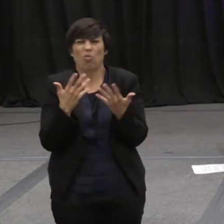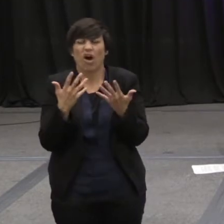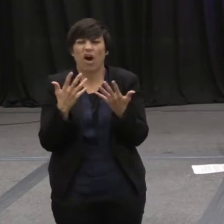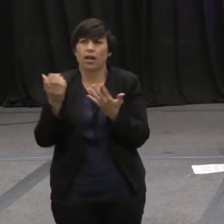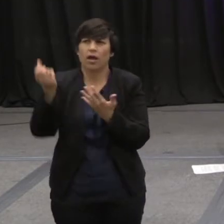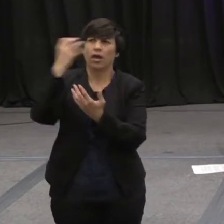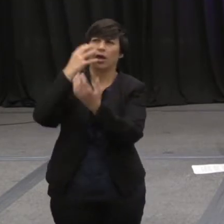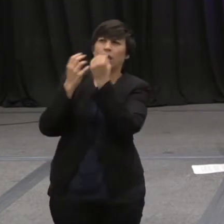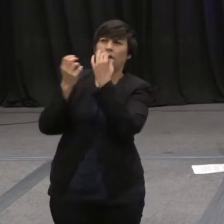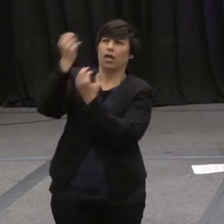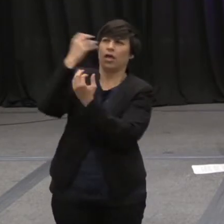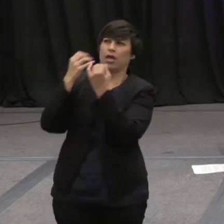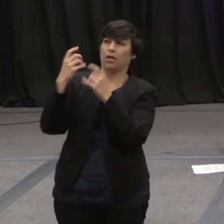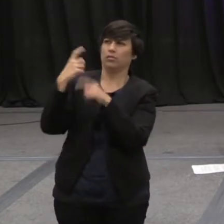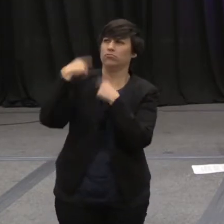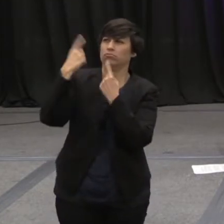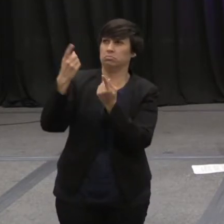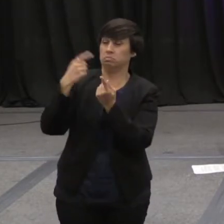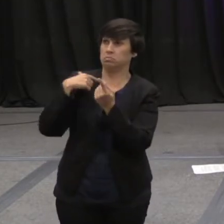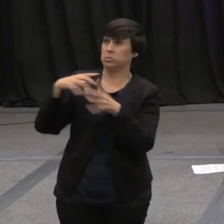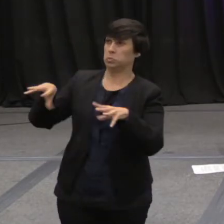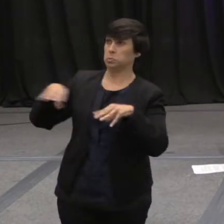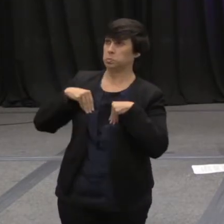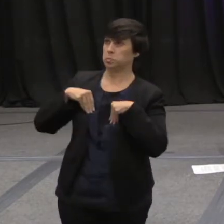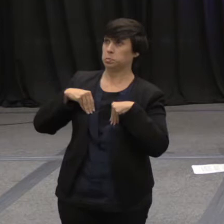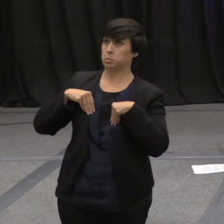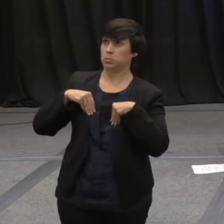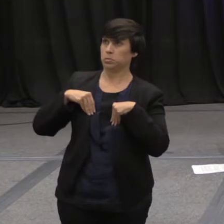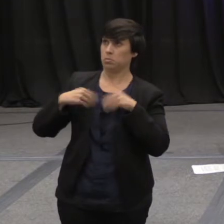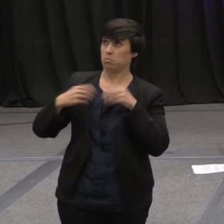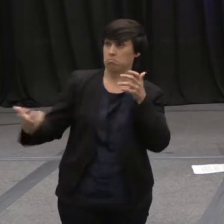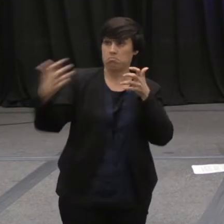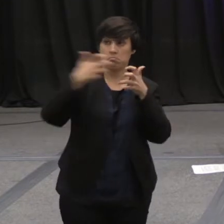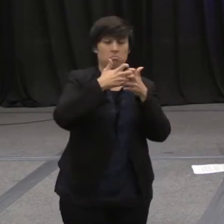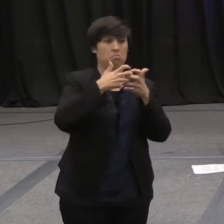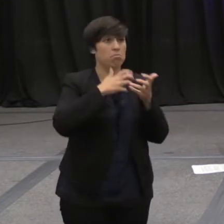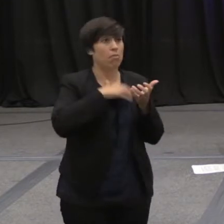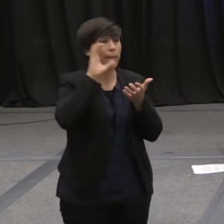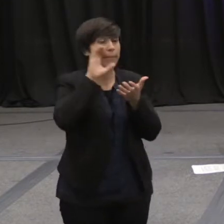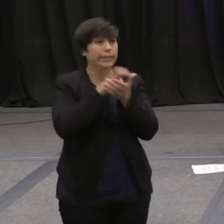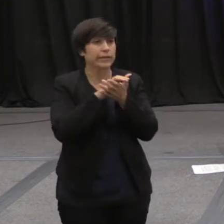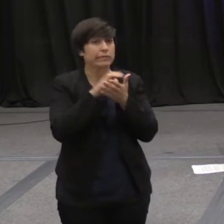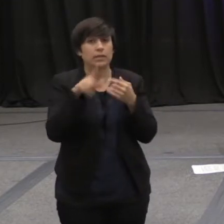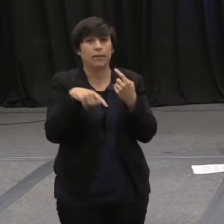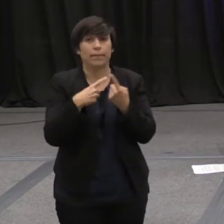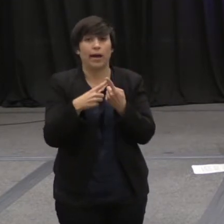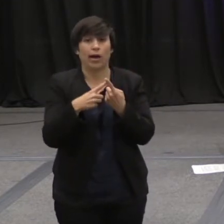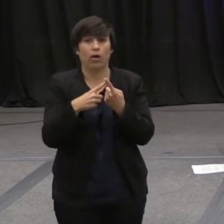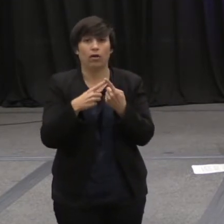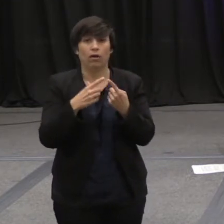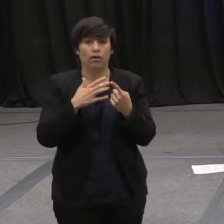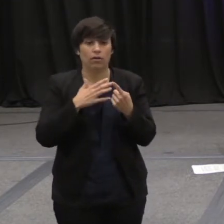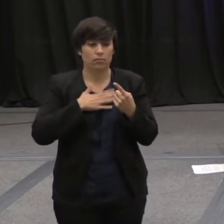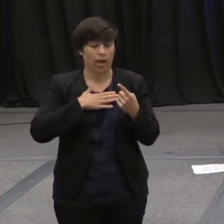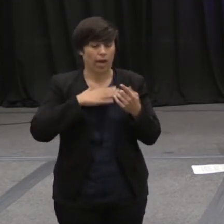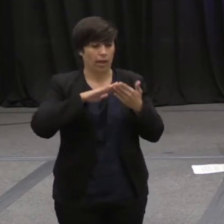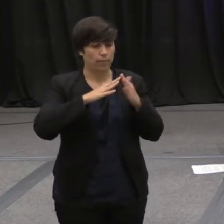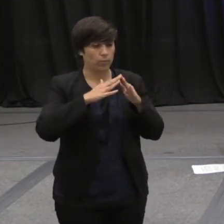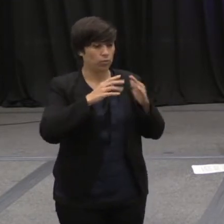been told? Do I believe them? Do they align with what I believe about what my community